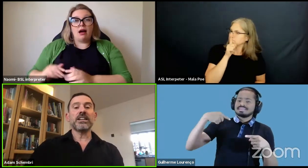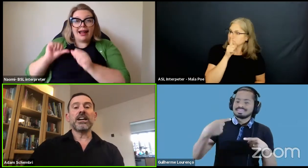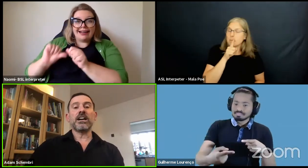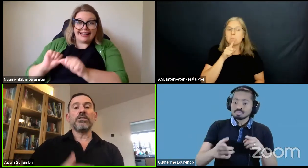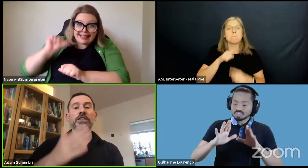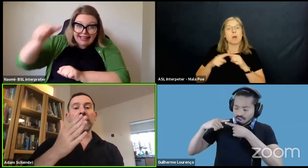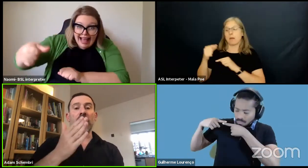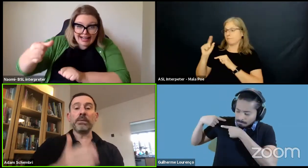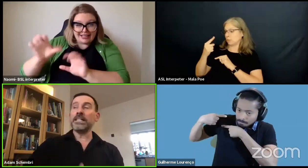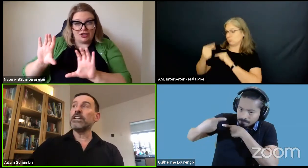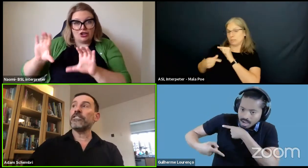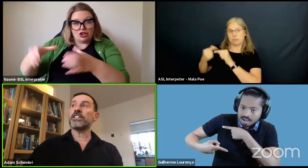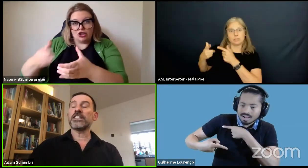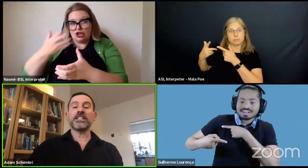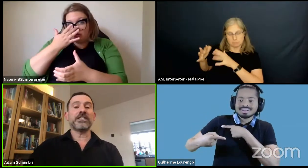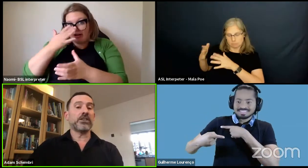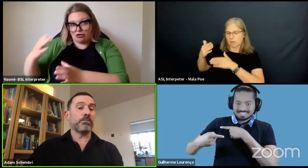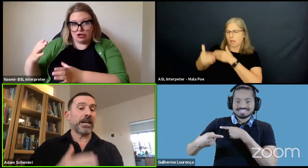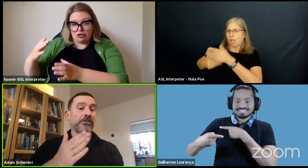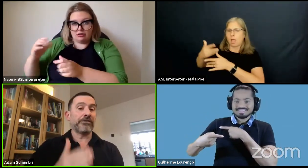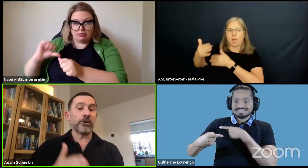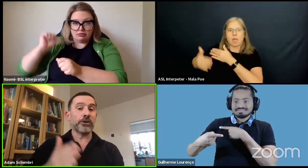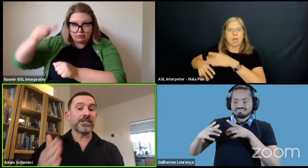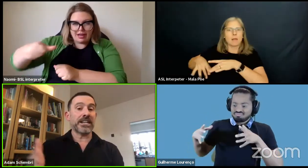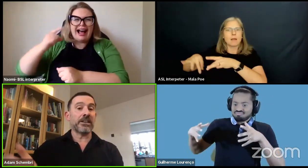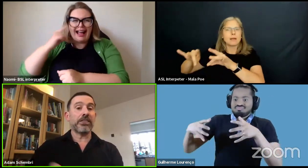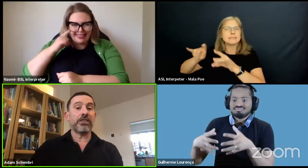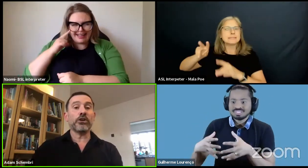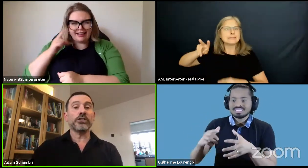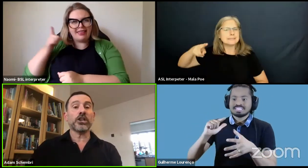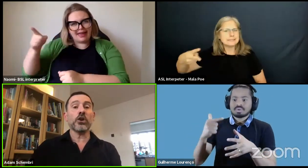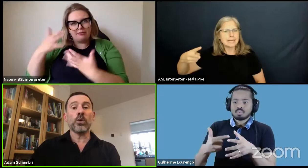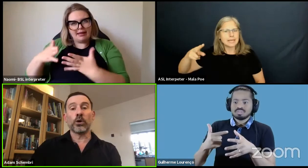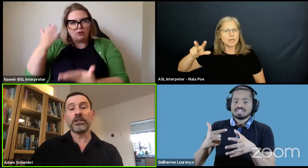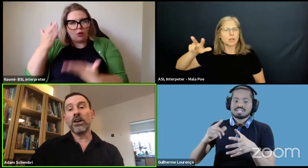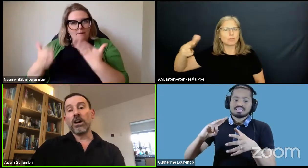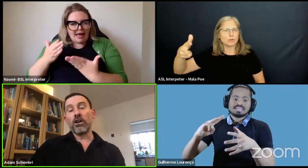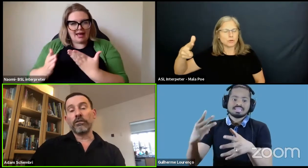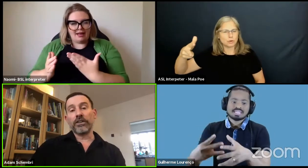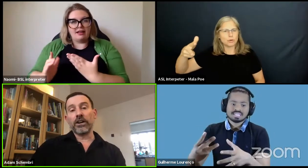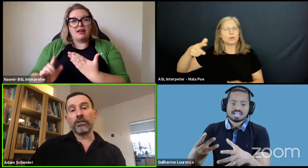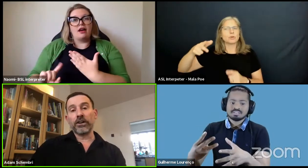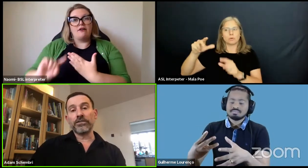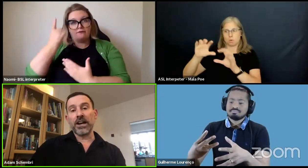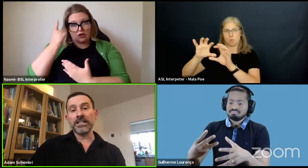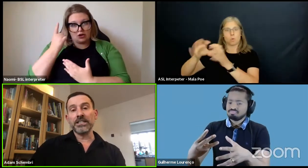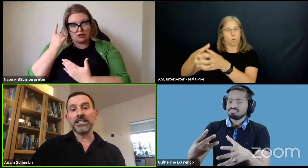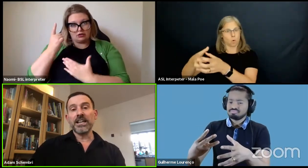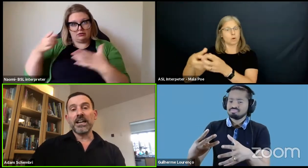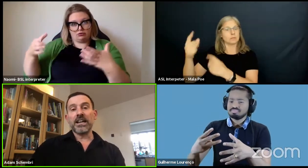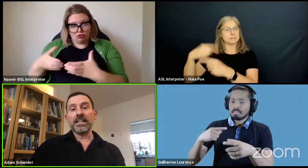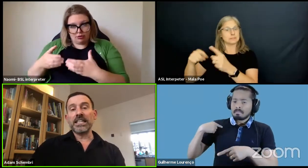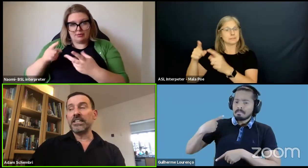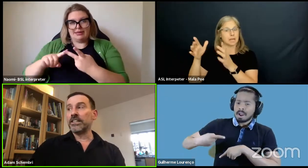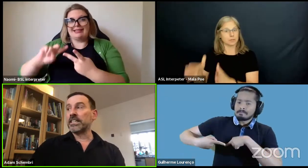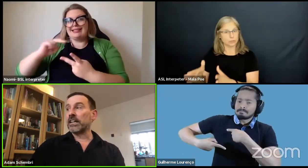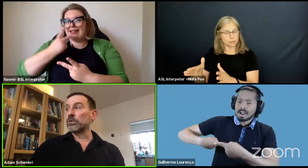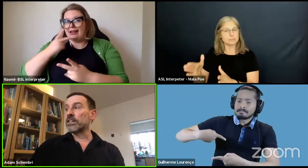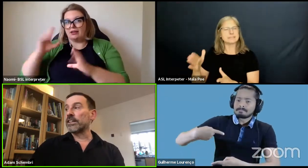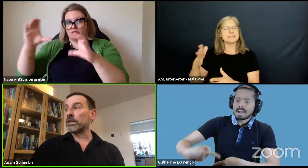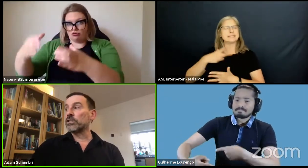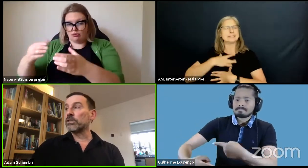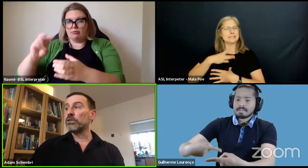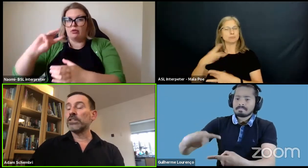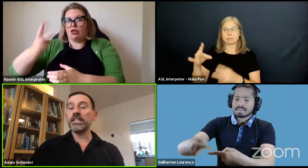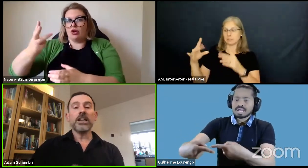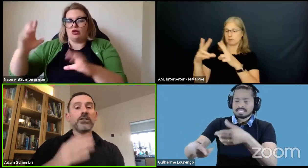generations, I believe the studies have compared the first, second, and third cohort of signers in the Nicaraguan